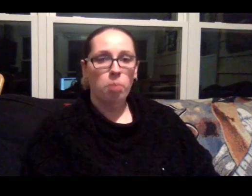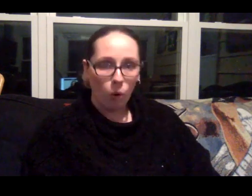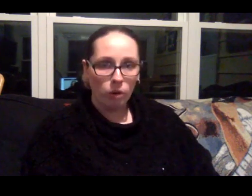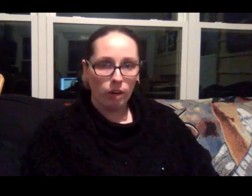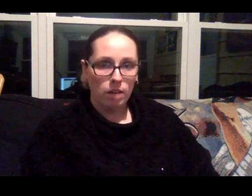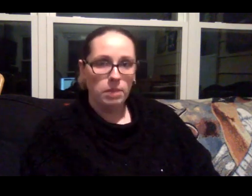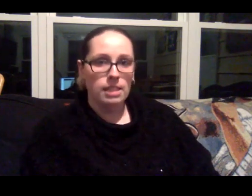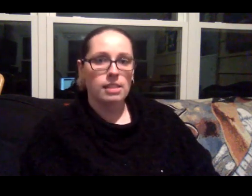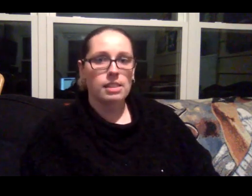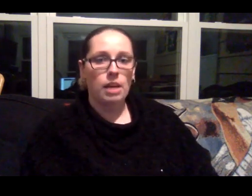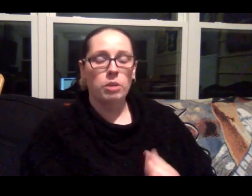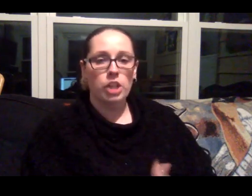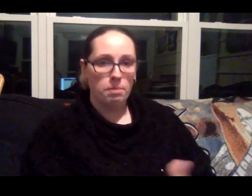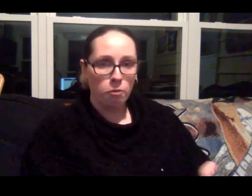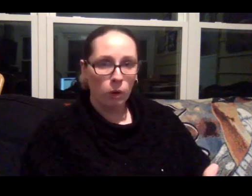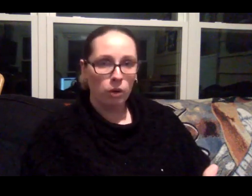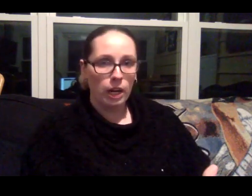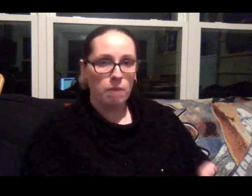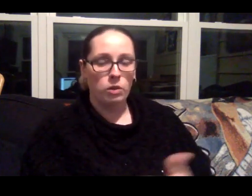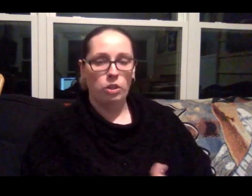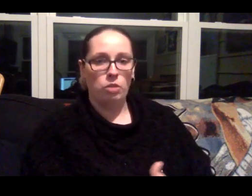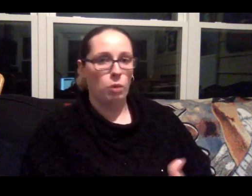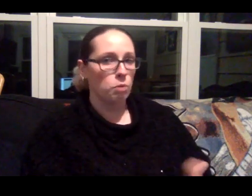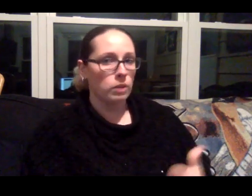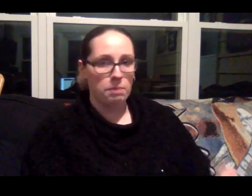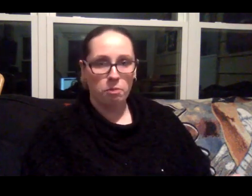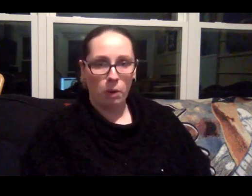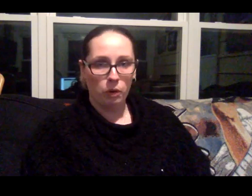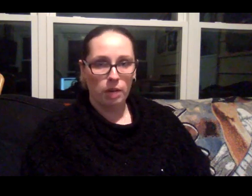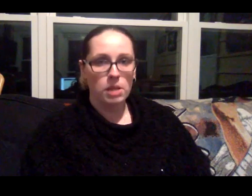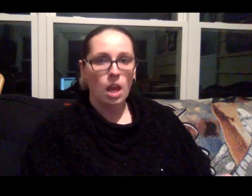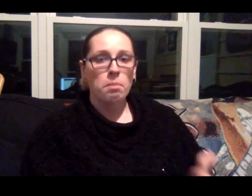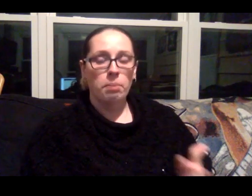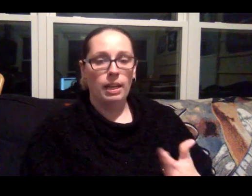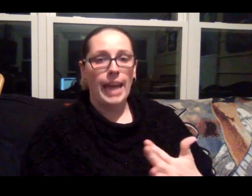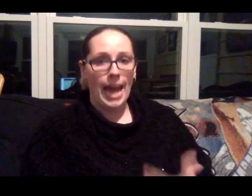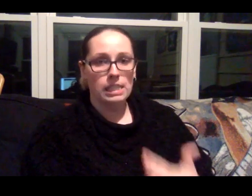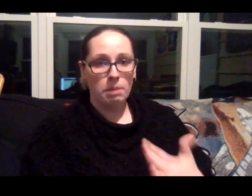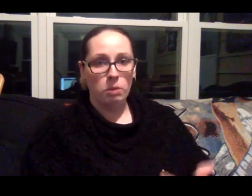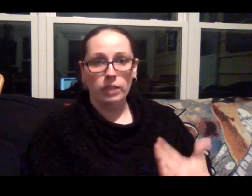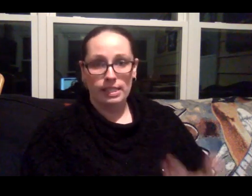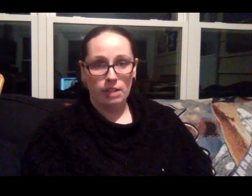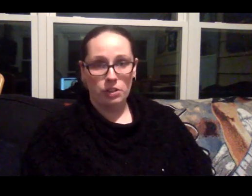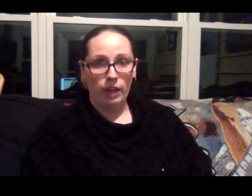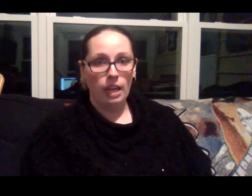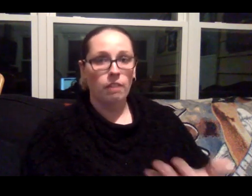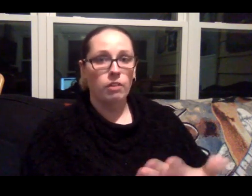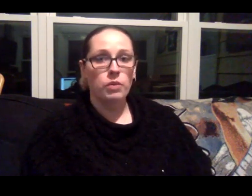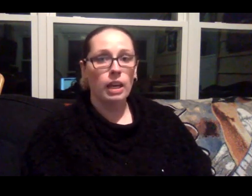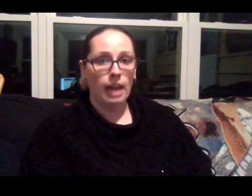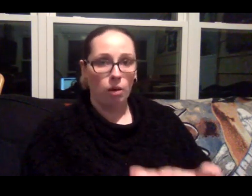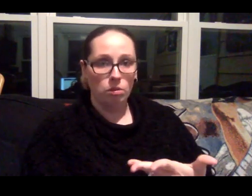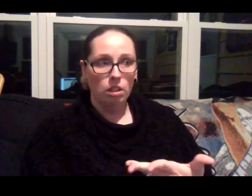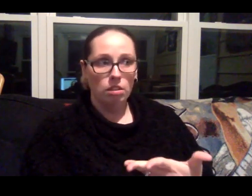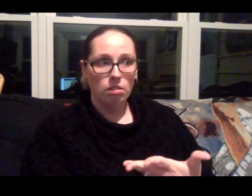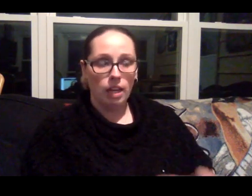program. It doesn't state which type of program you can use multiple types of programs, but it has to be multi-sensory. And if you